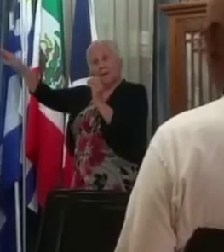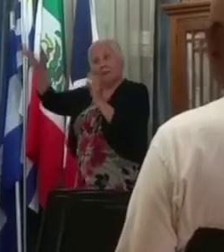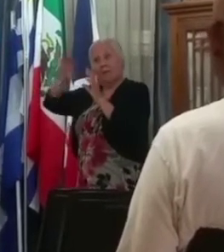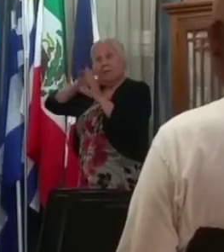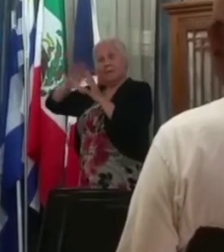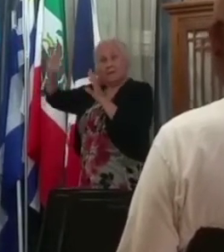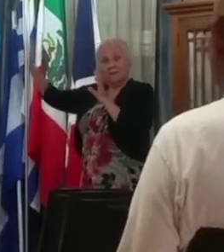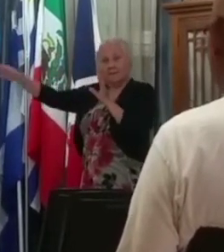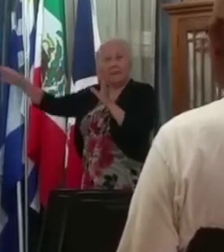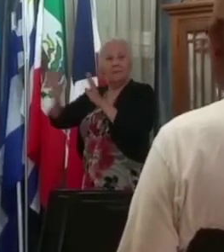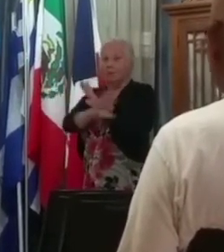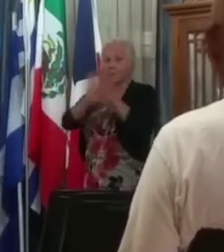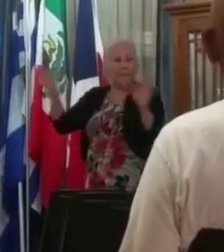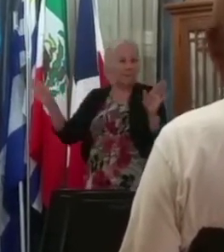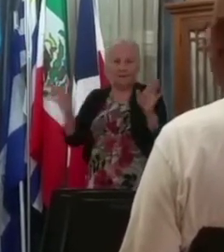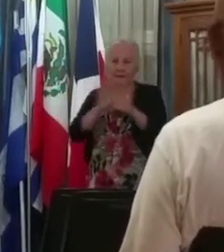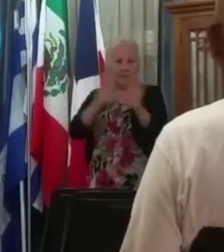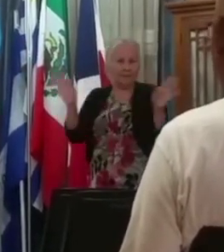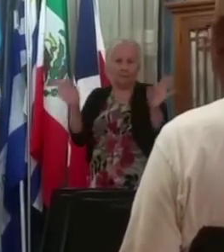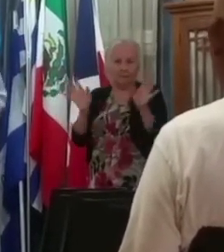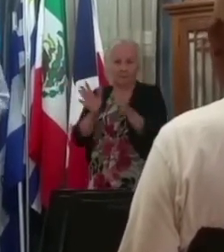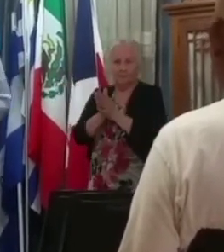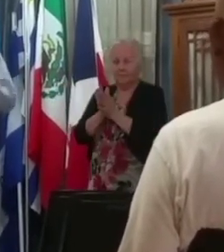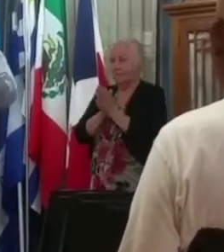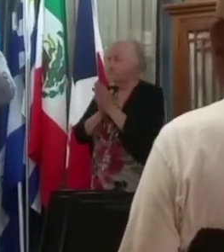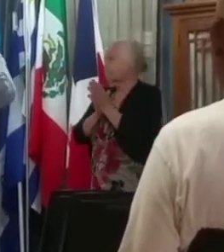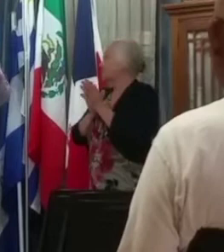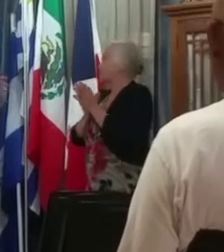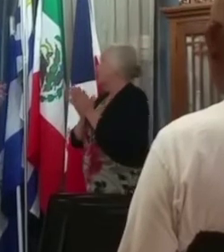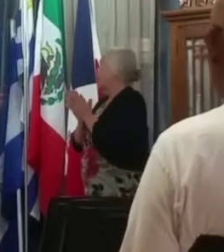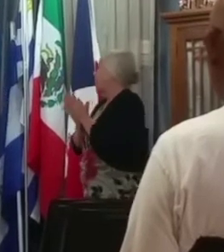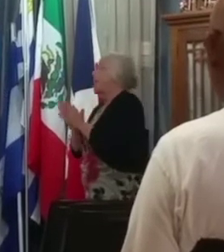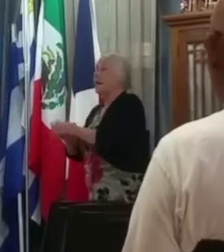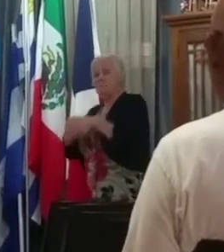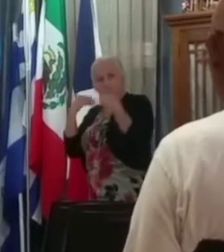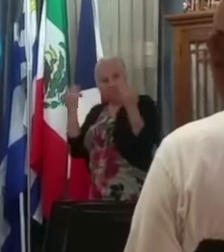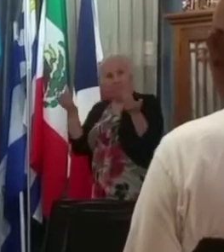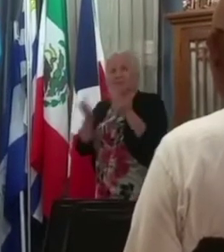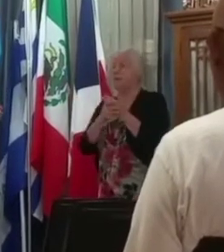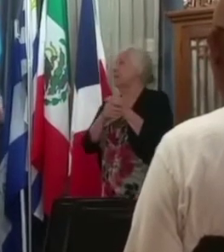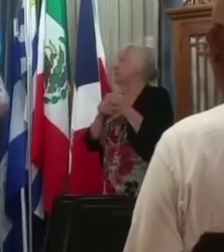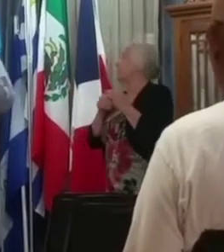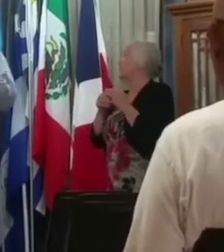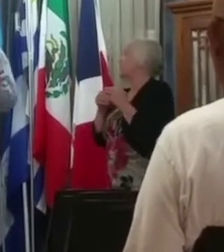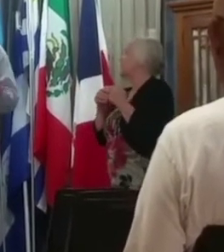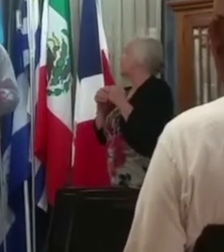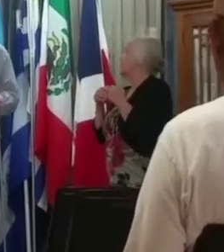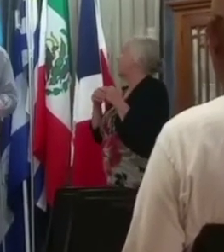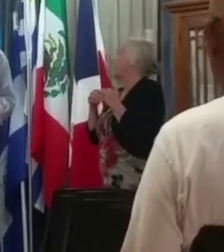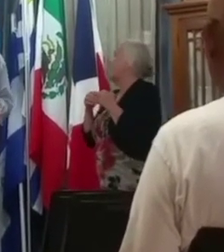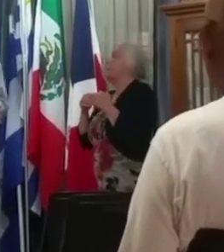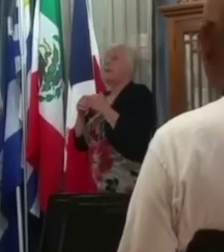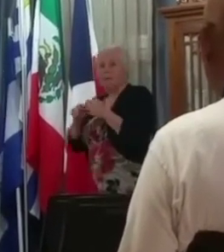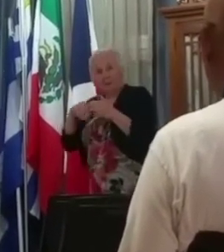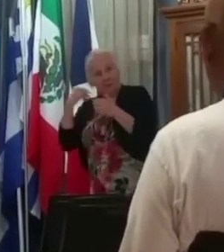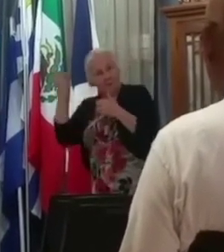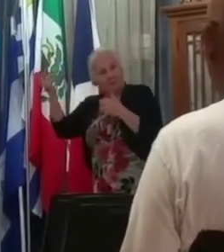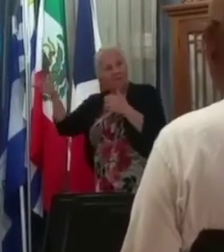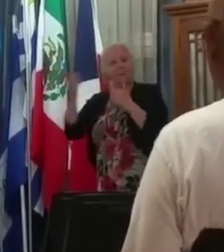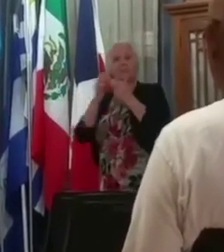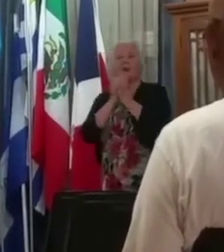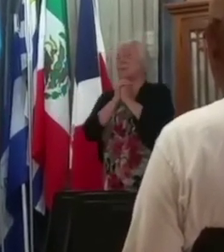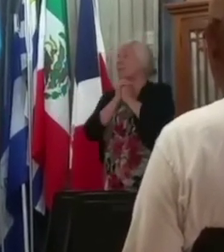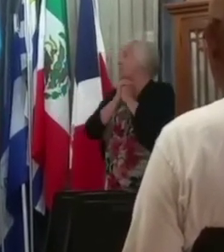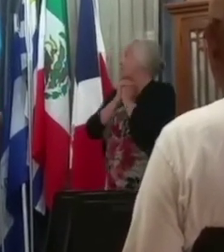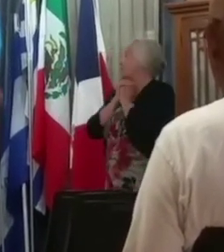estaba encargado del sistema no sabía nada de esto. The following Saturday, el próximo sábado, on my way to Toronto, en mi